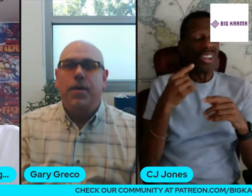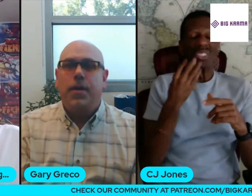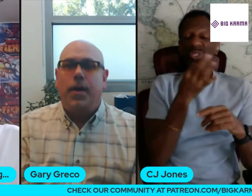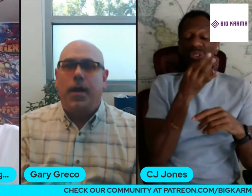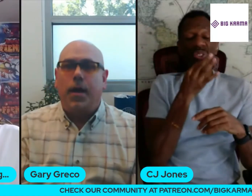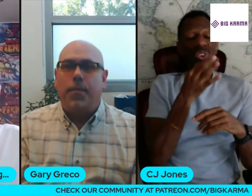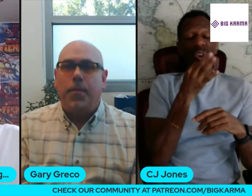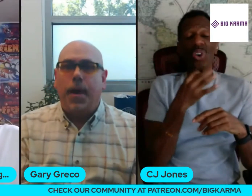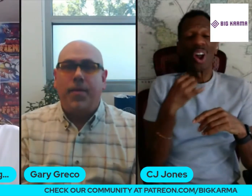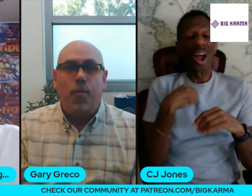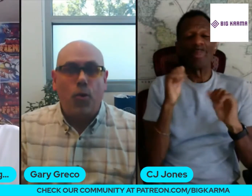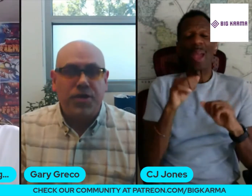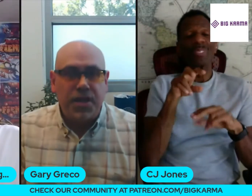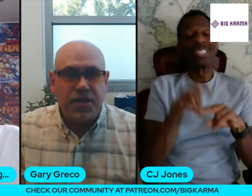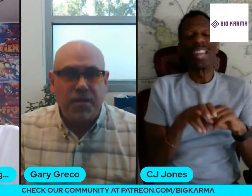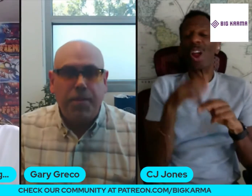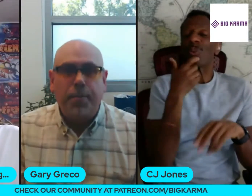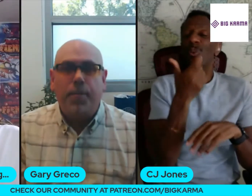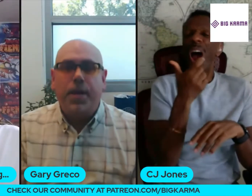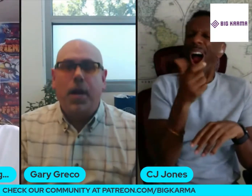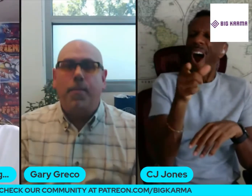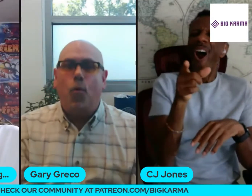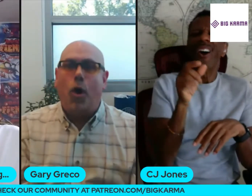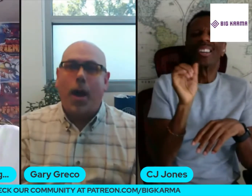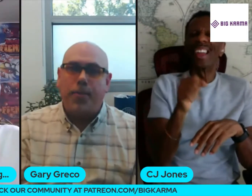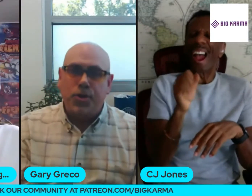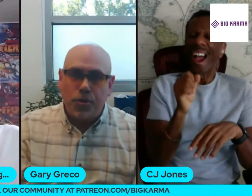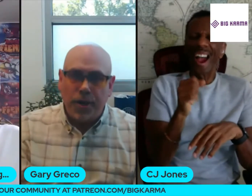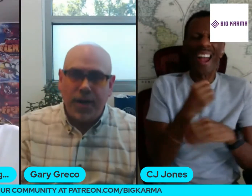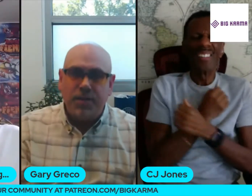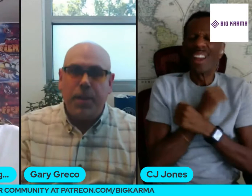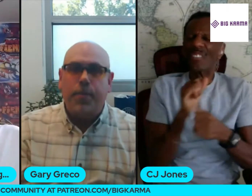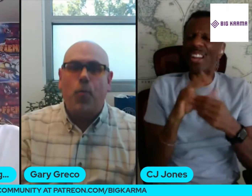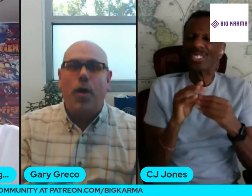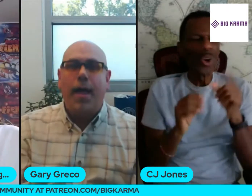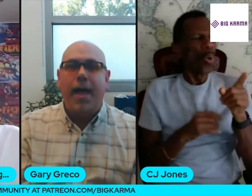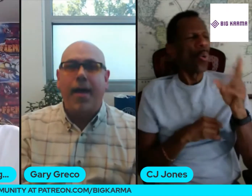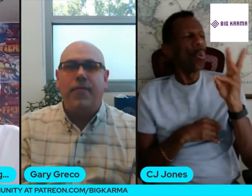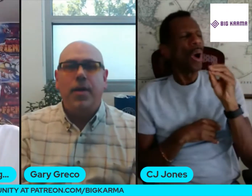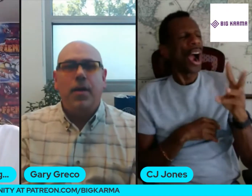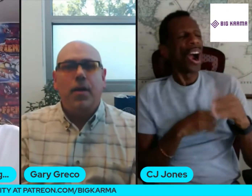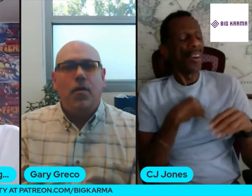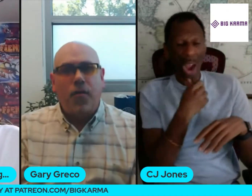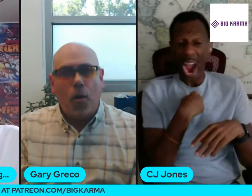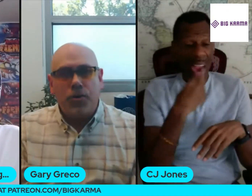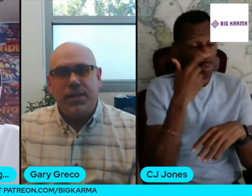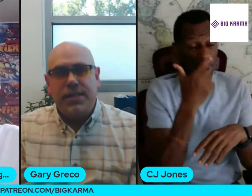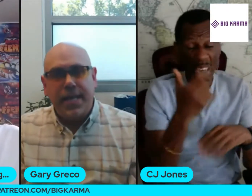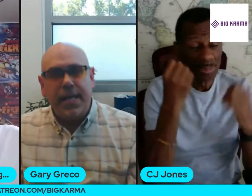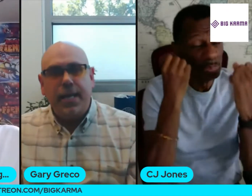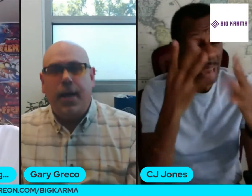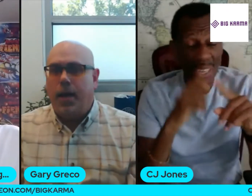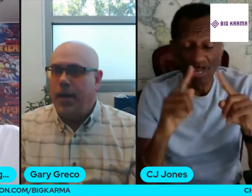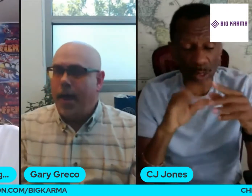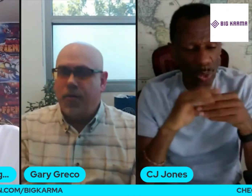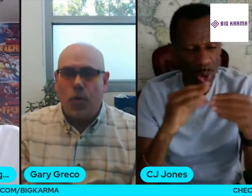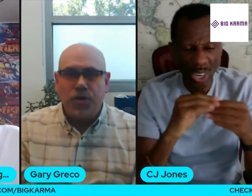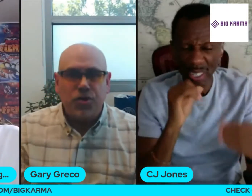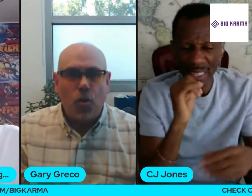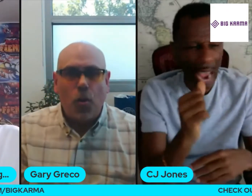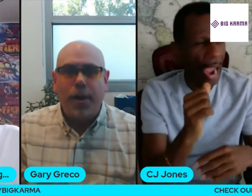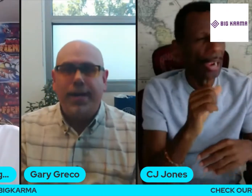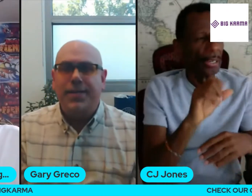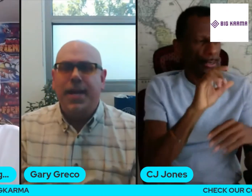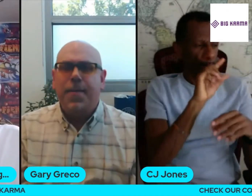sensitive. And the more sensitive people become, more opportunities people will have. Folks see